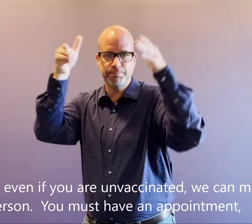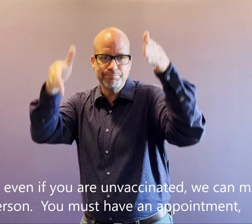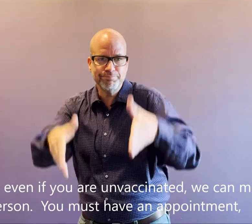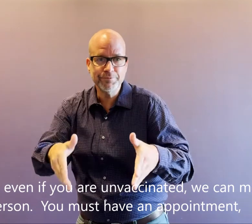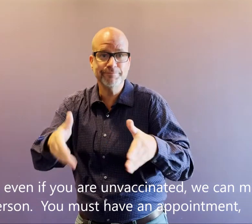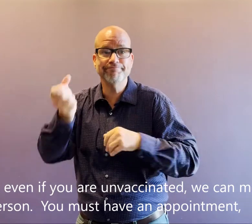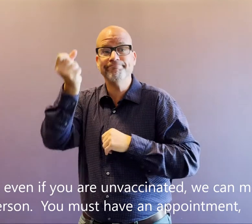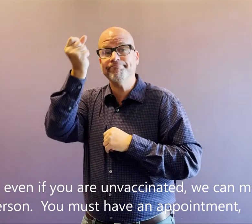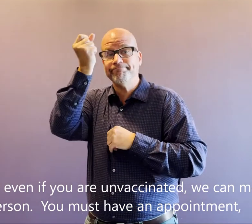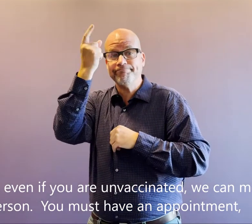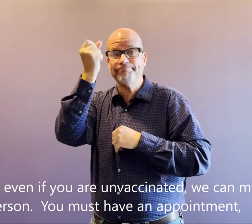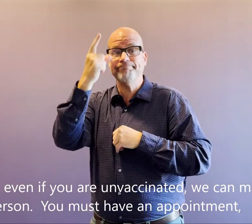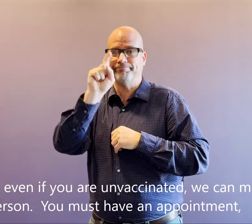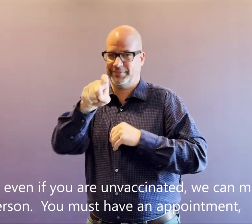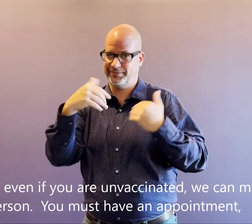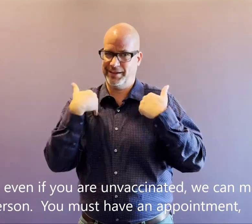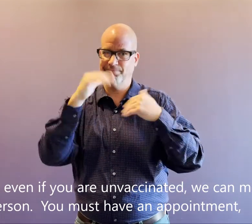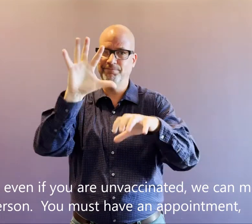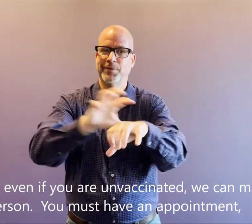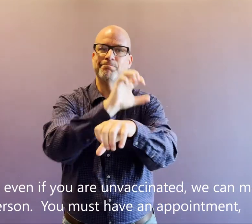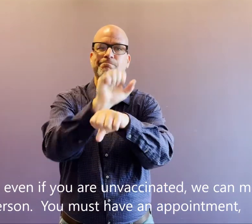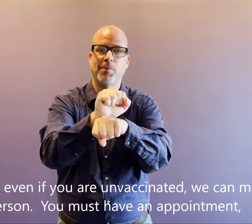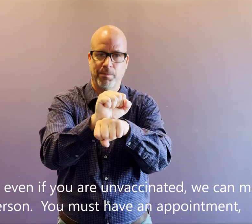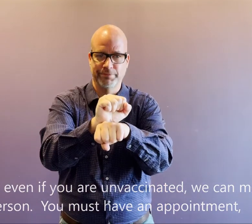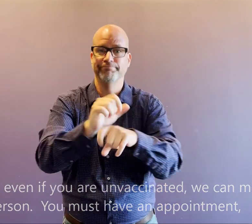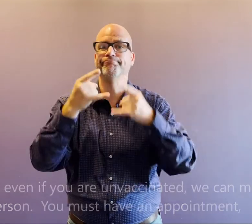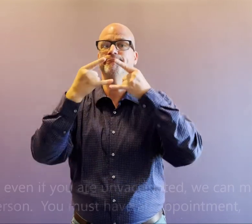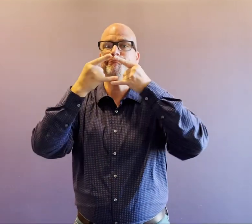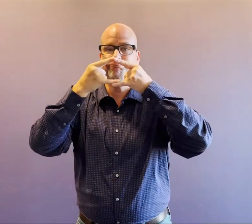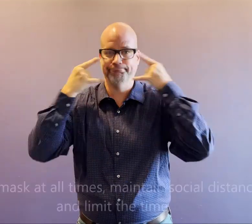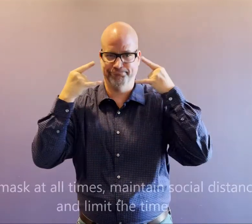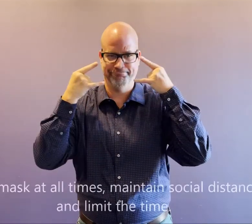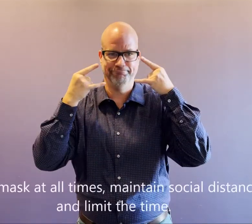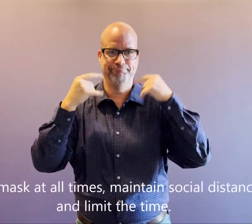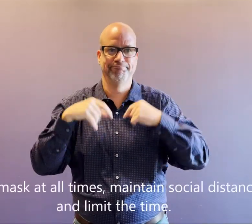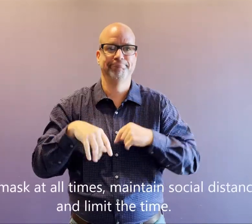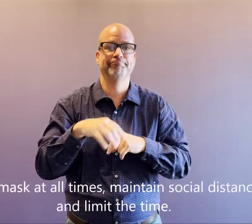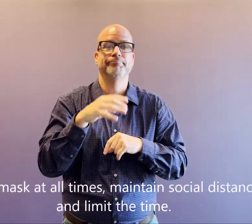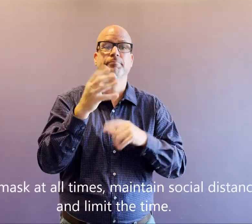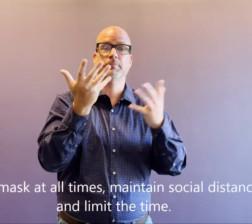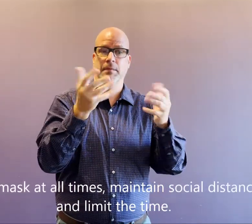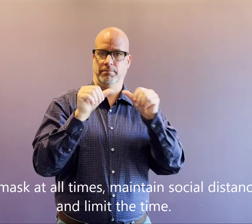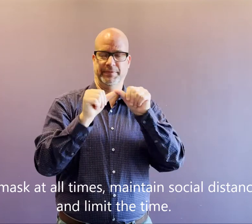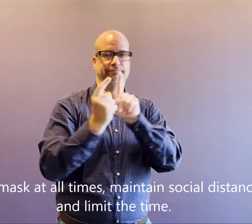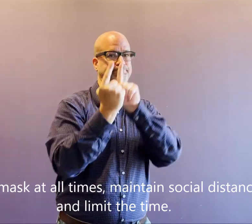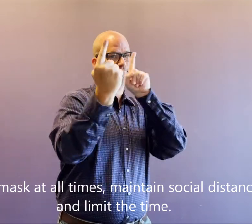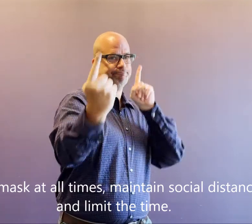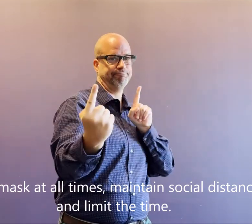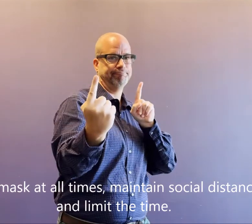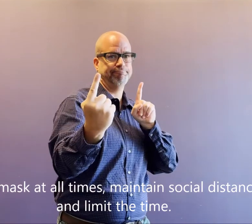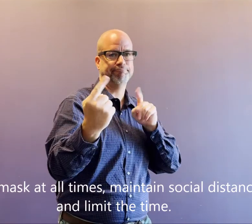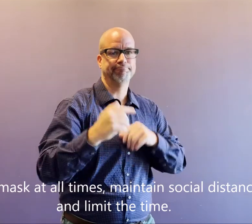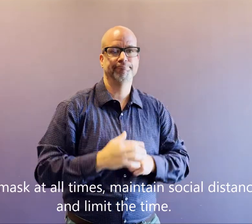However, even if you are unvaccinated, we can meet in person. You must have an appointment,